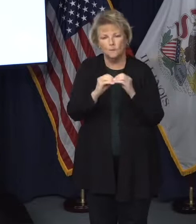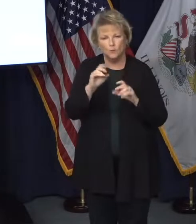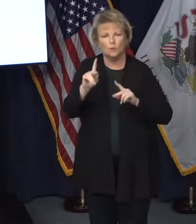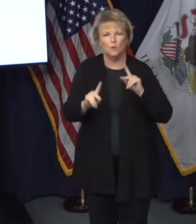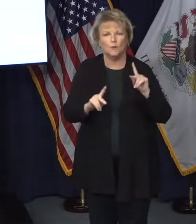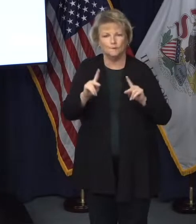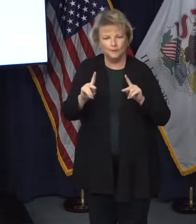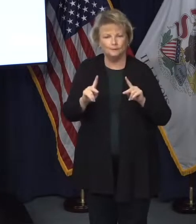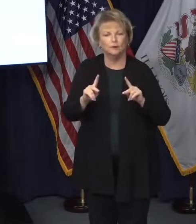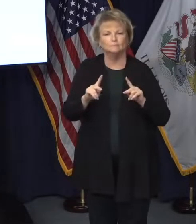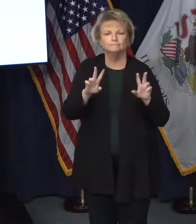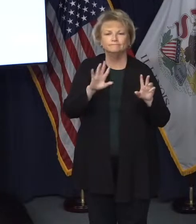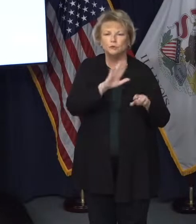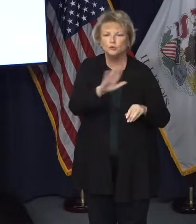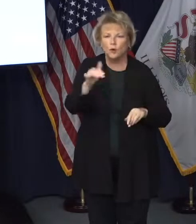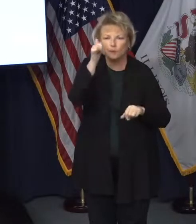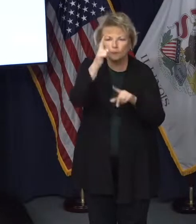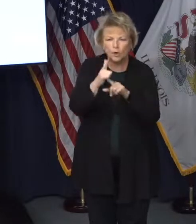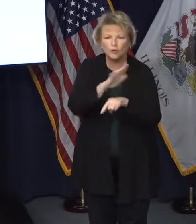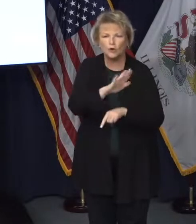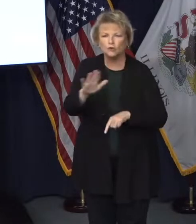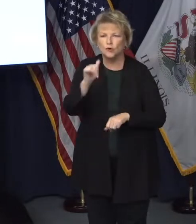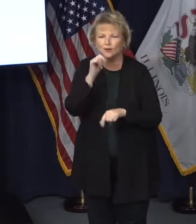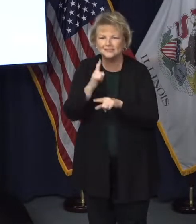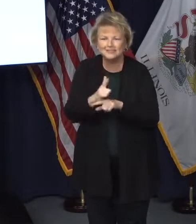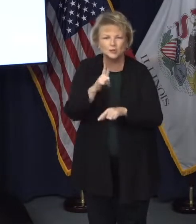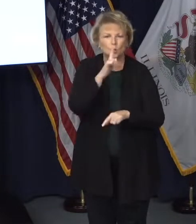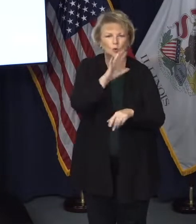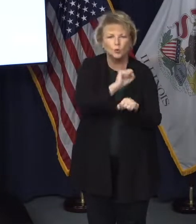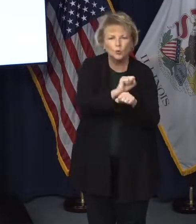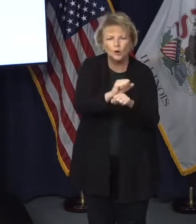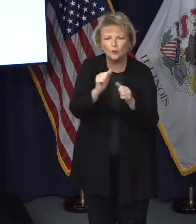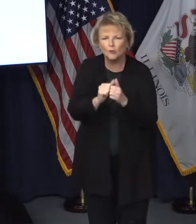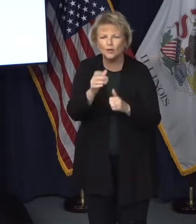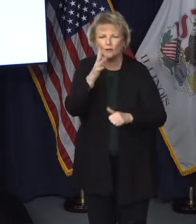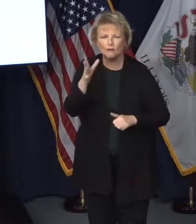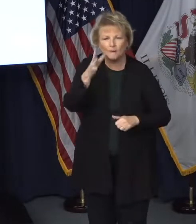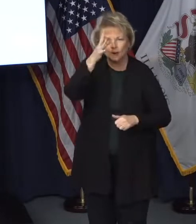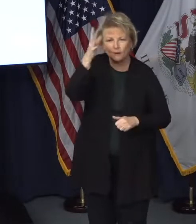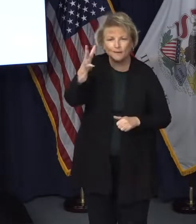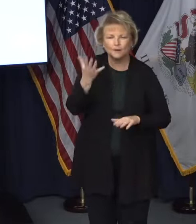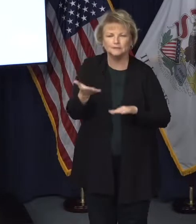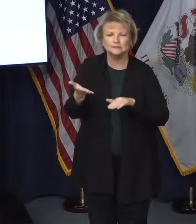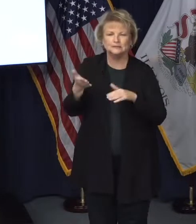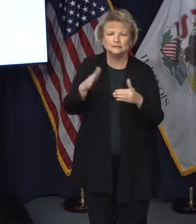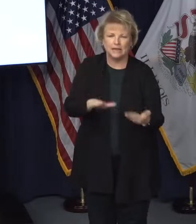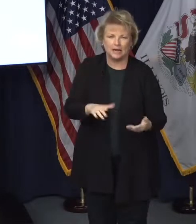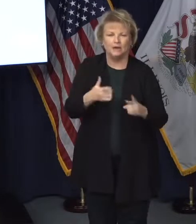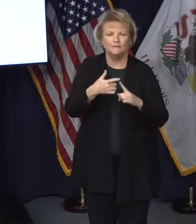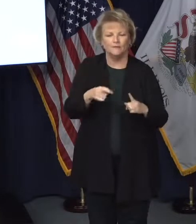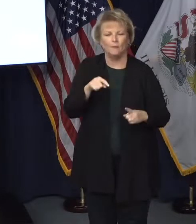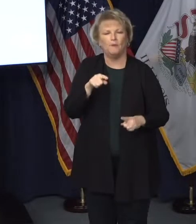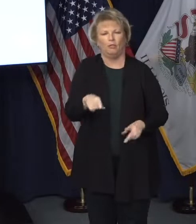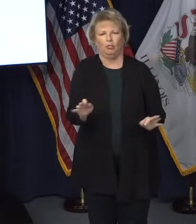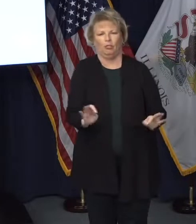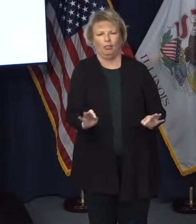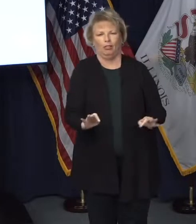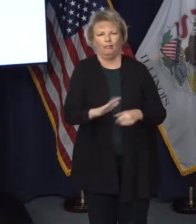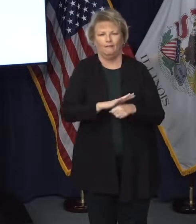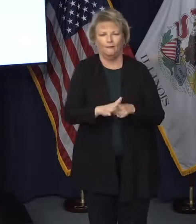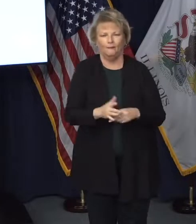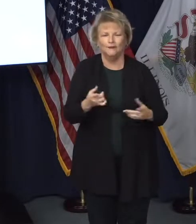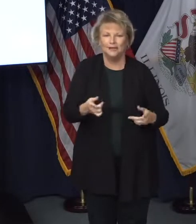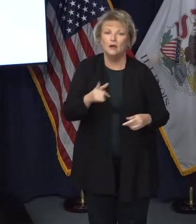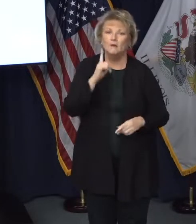additional brothers and sisters and coworkers and grandparents who have lost their lives to this not real virus, for a total